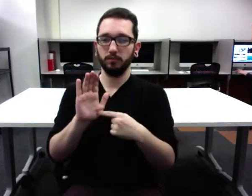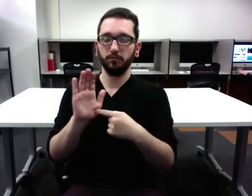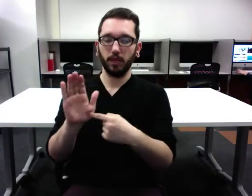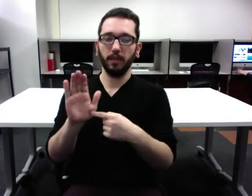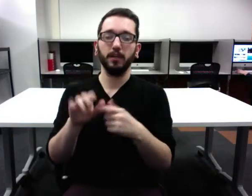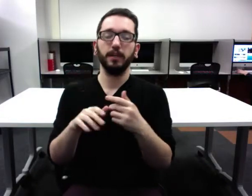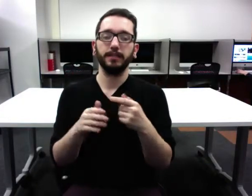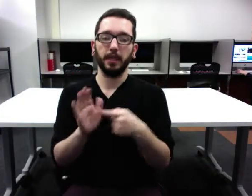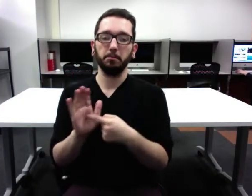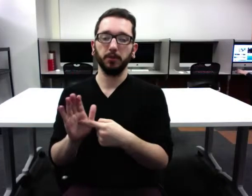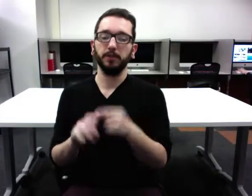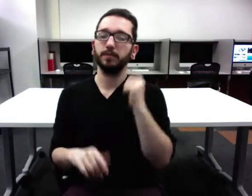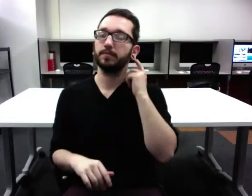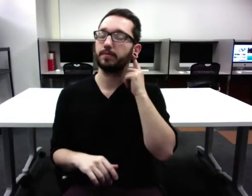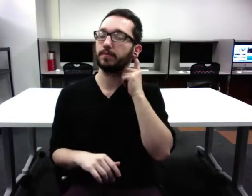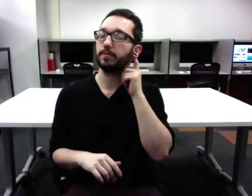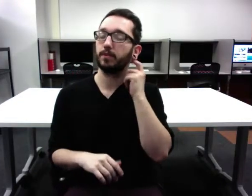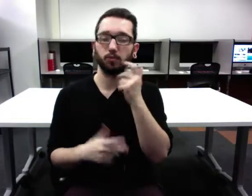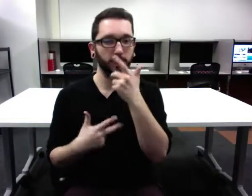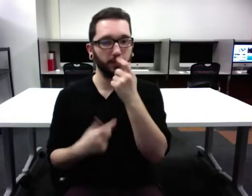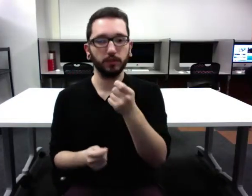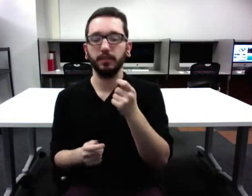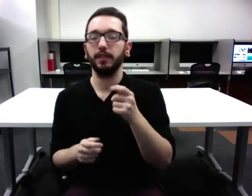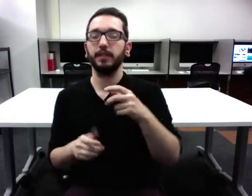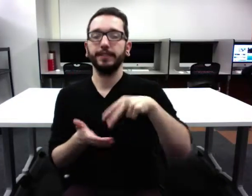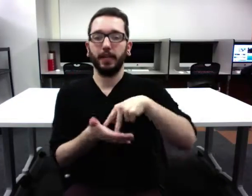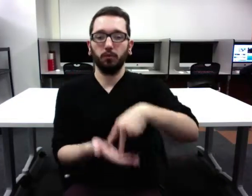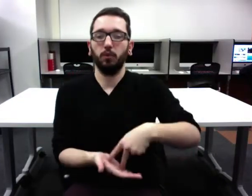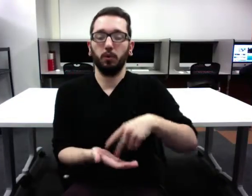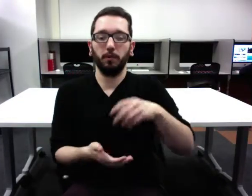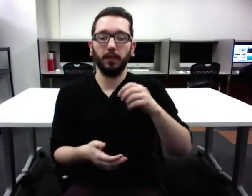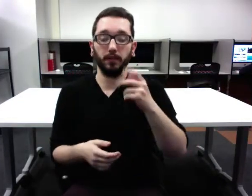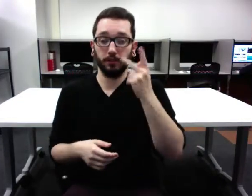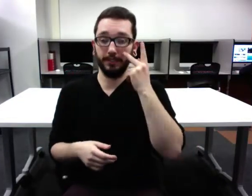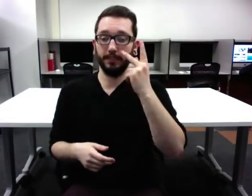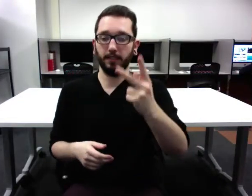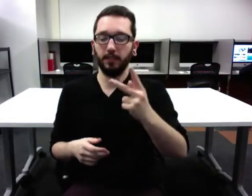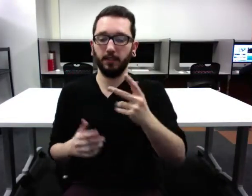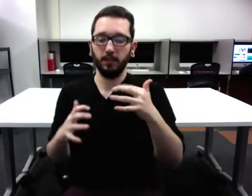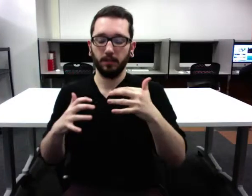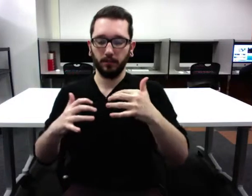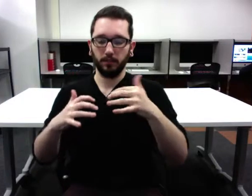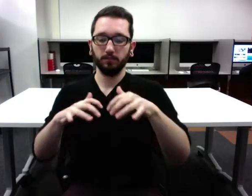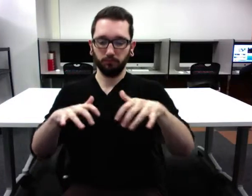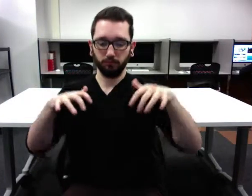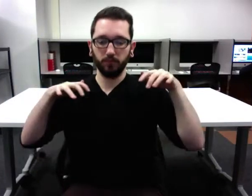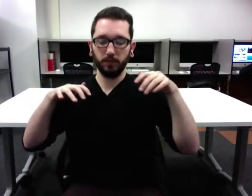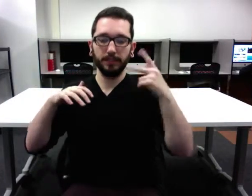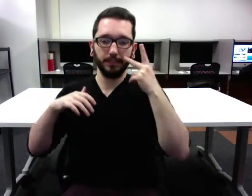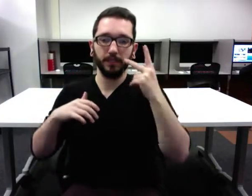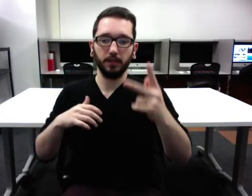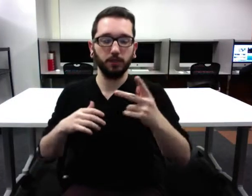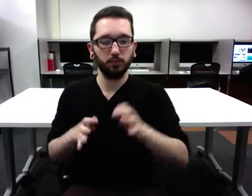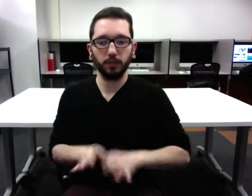talking about acupuncture, and it was standing room only. So you're seeing this beginning of what we think is important. So we want to do this